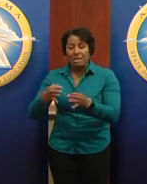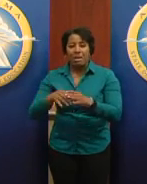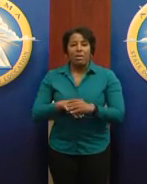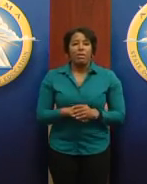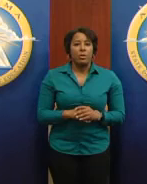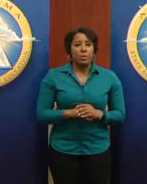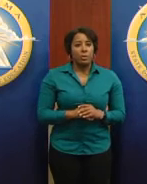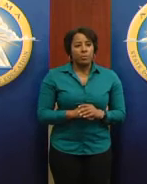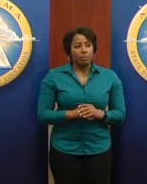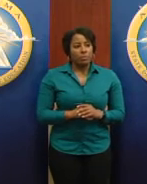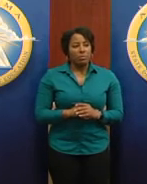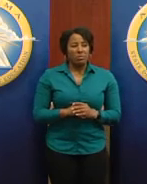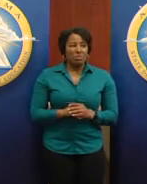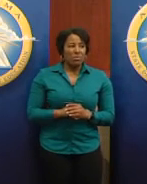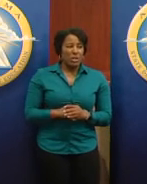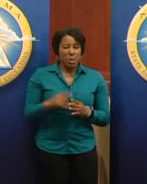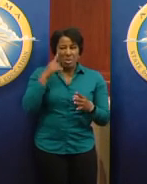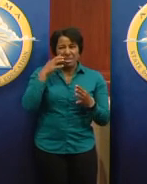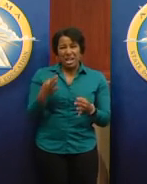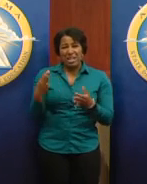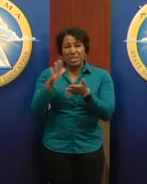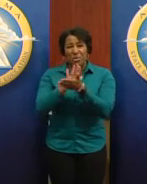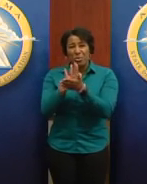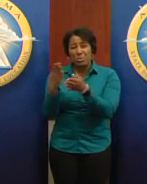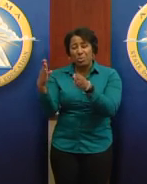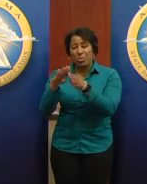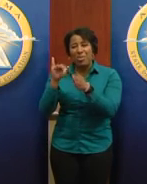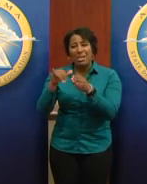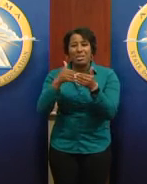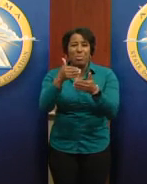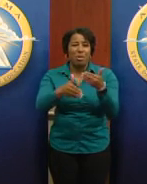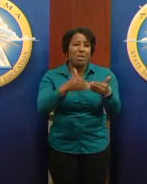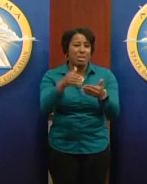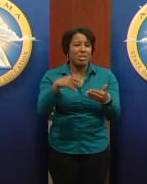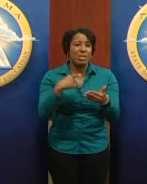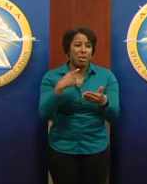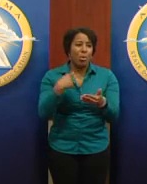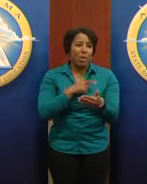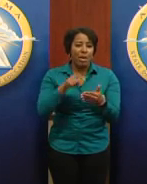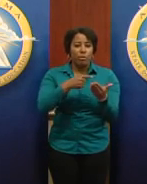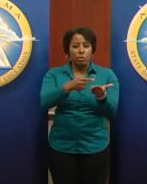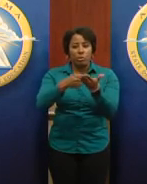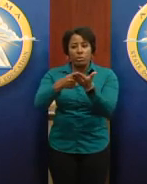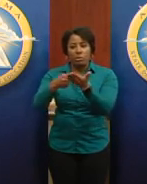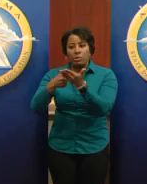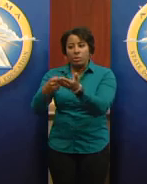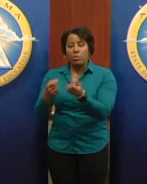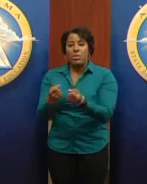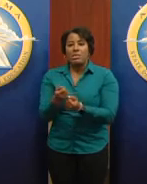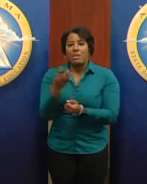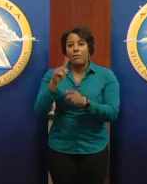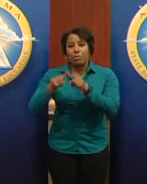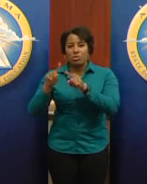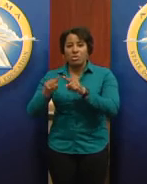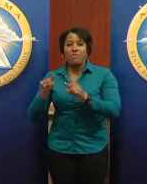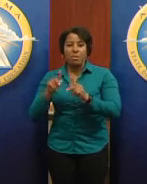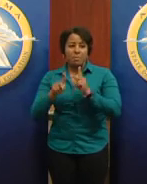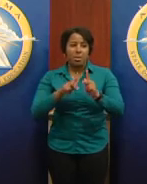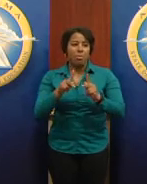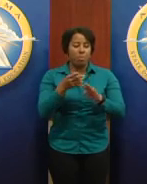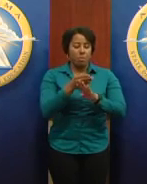but clearly that's a process that we would have to consult with a lot of other folks before making a decision to do that.